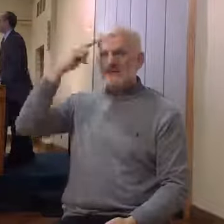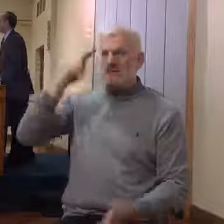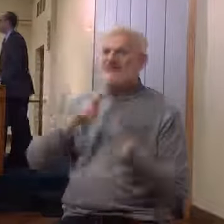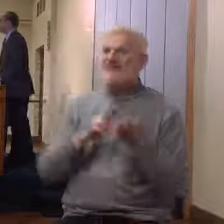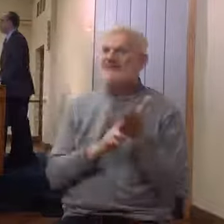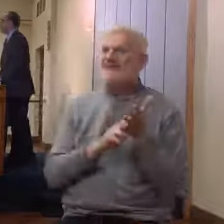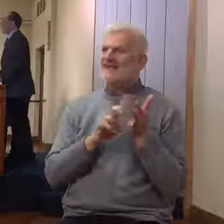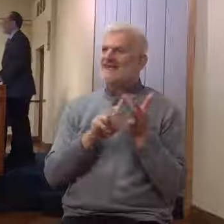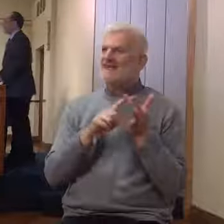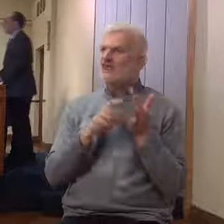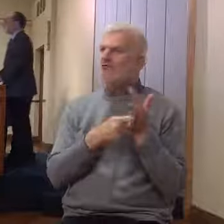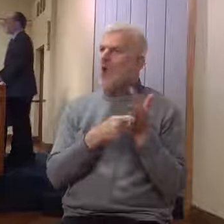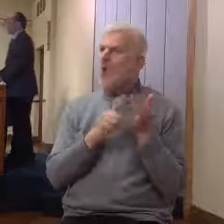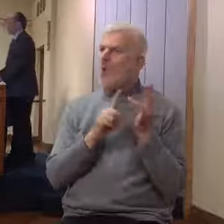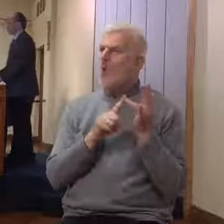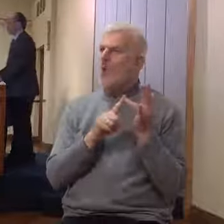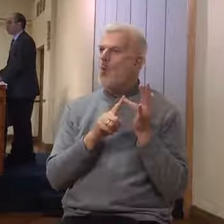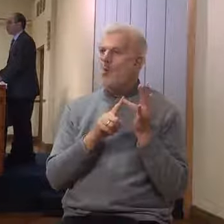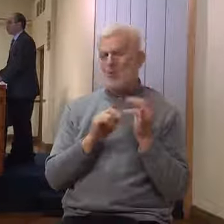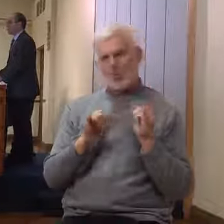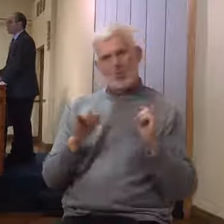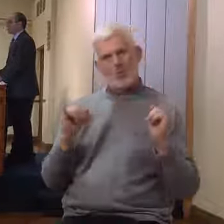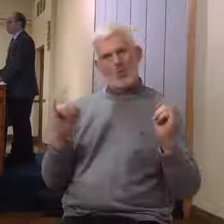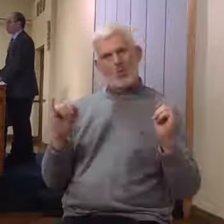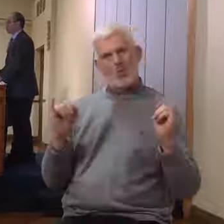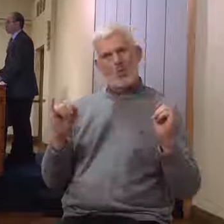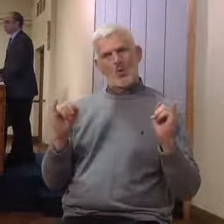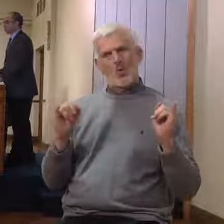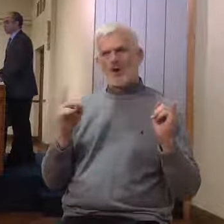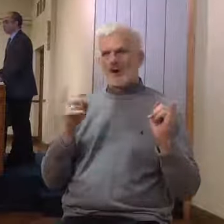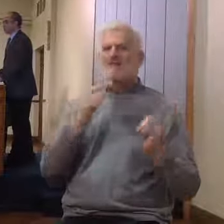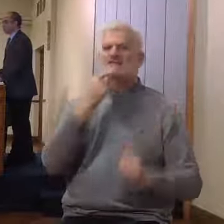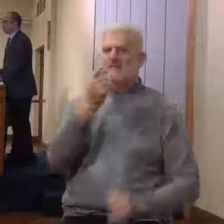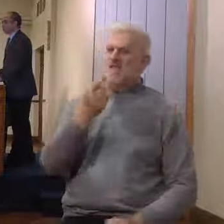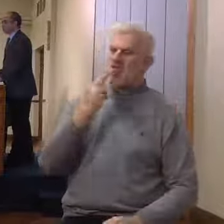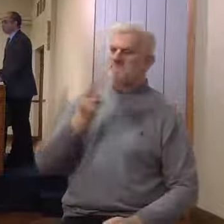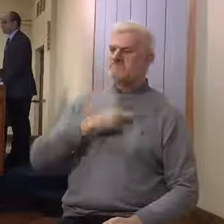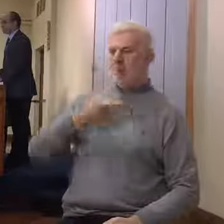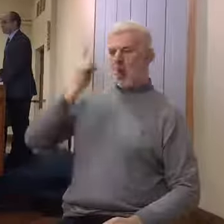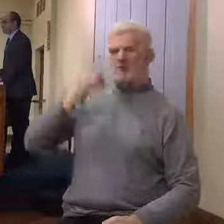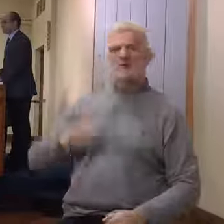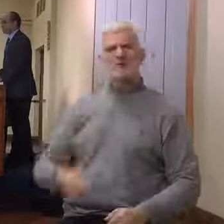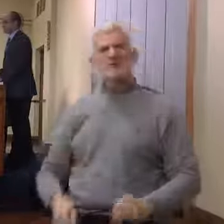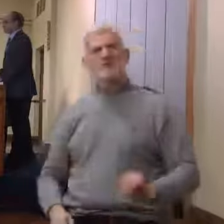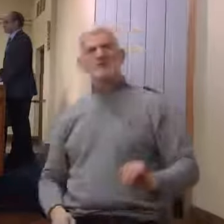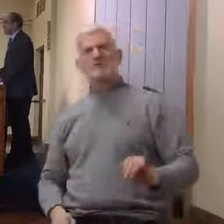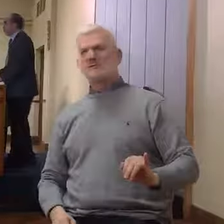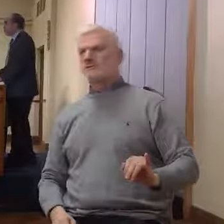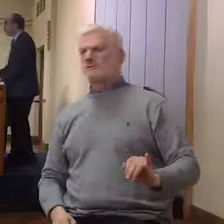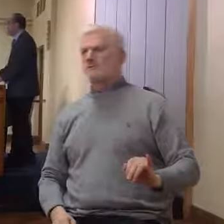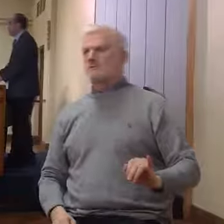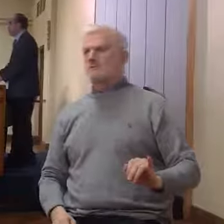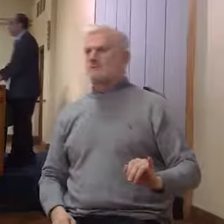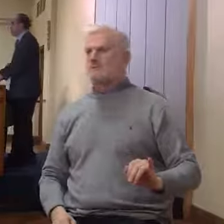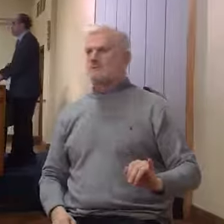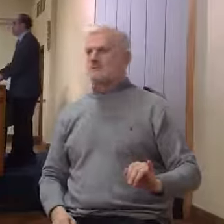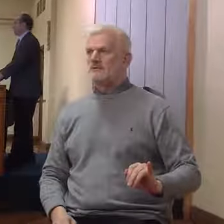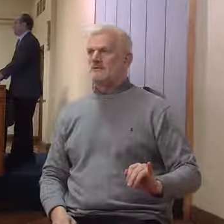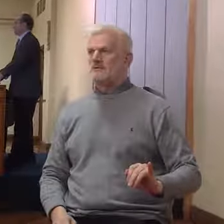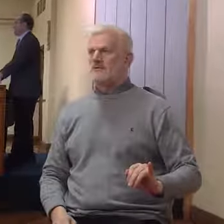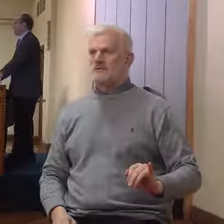god. And the Christians in that time had to face this dilemma. You have to